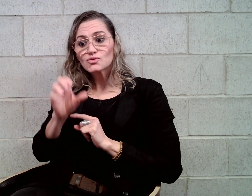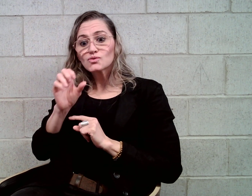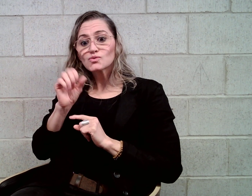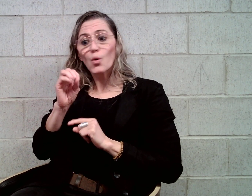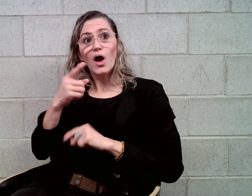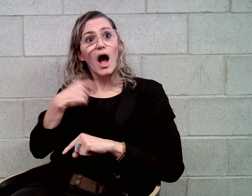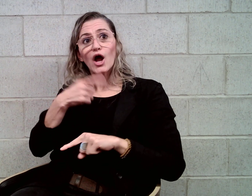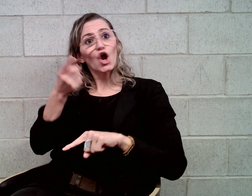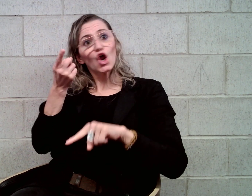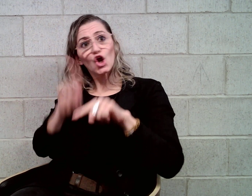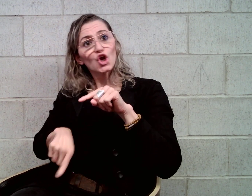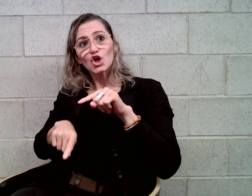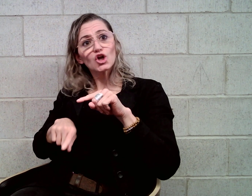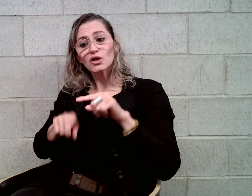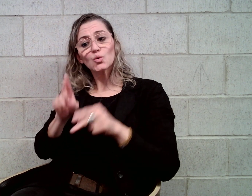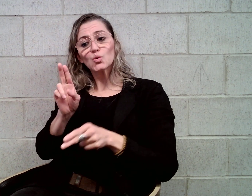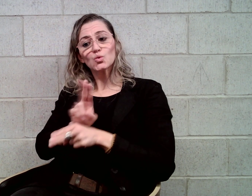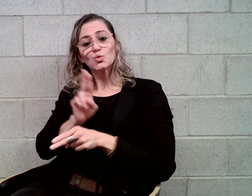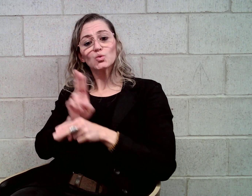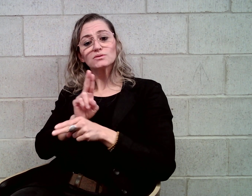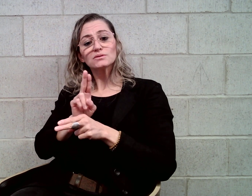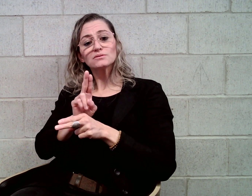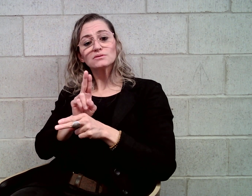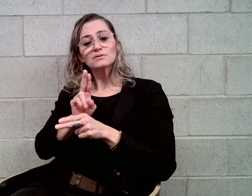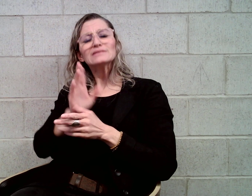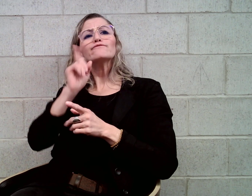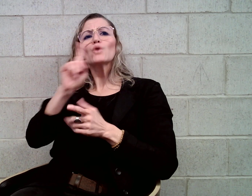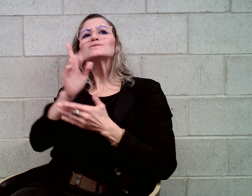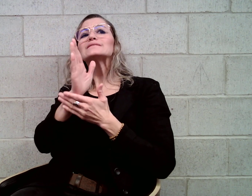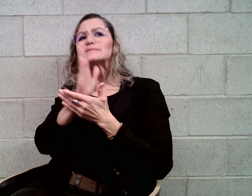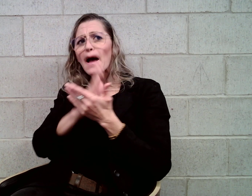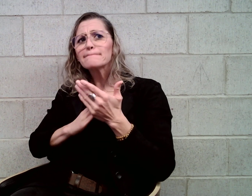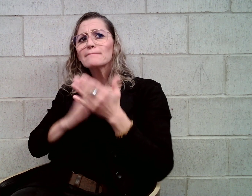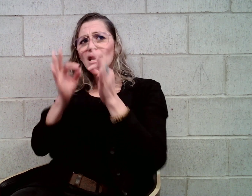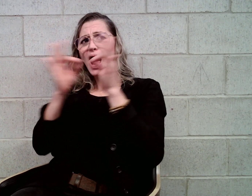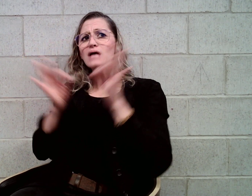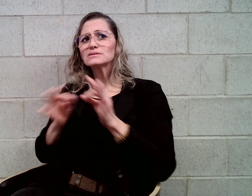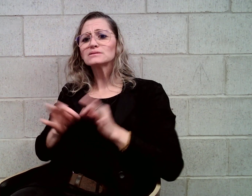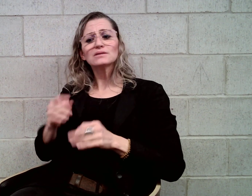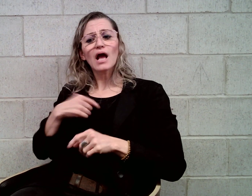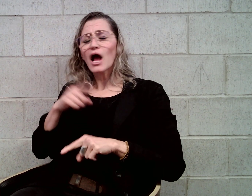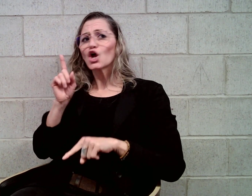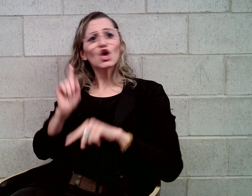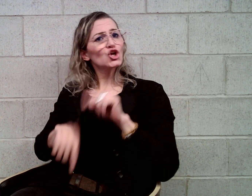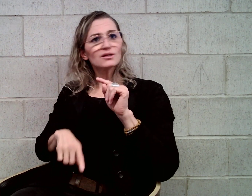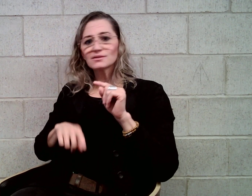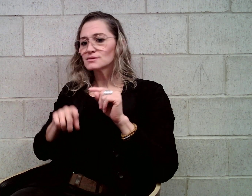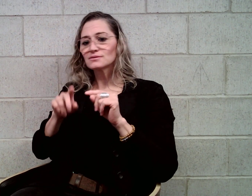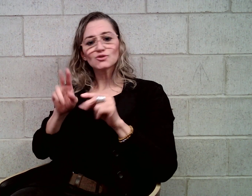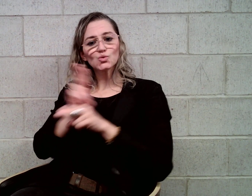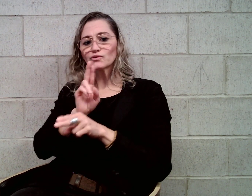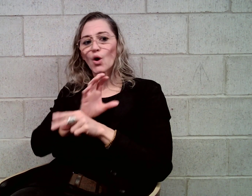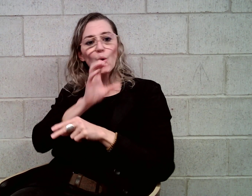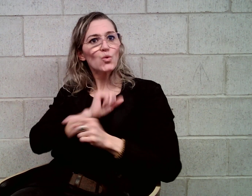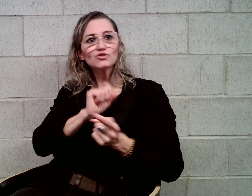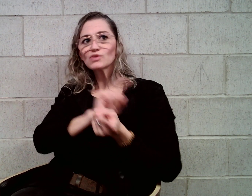hadn't expected. So I couldn't just use the same translation. For some people I could, for some lines I could, but I